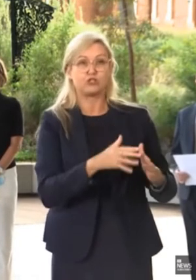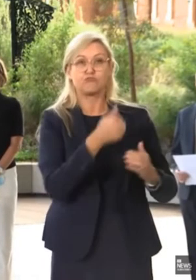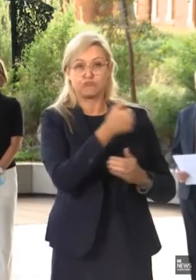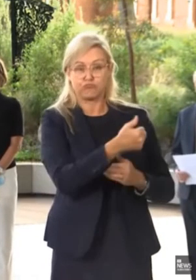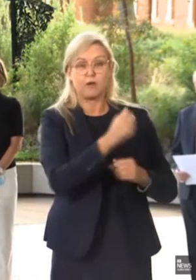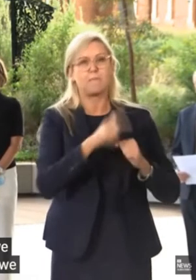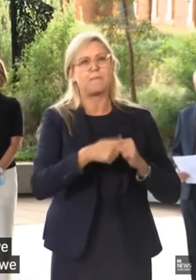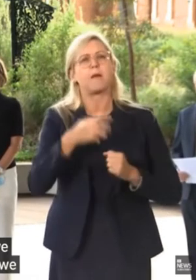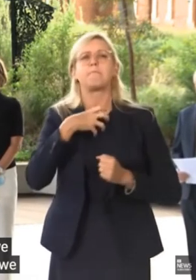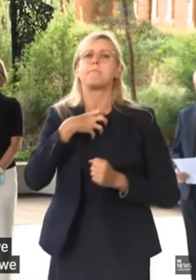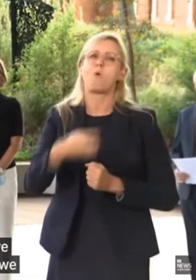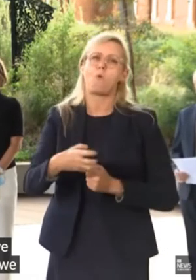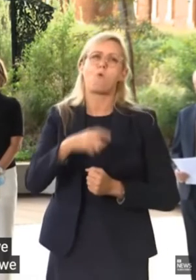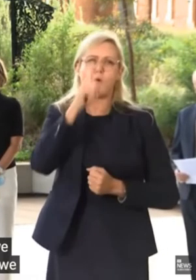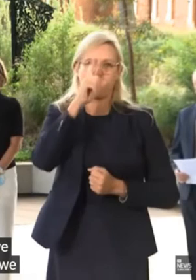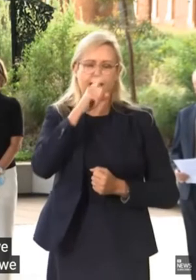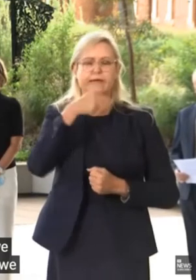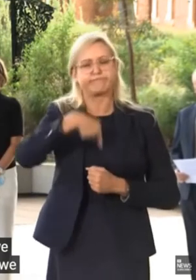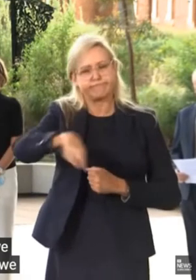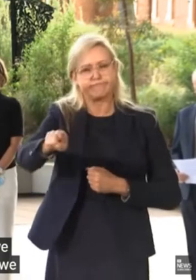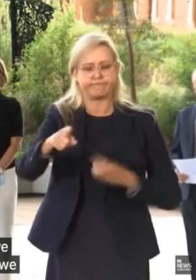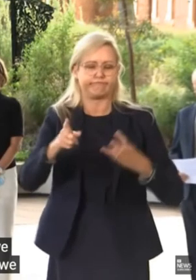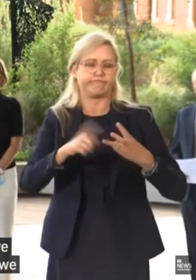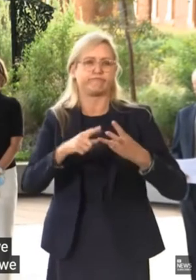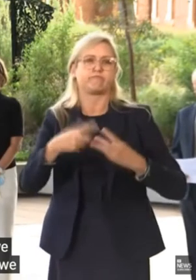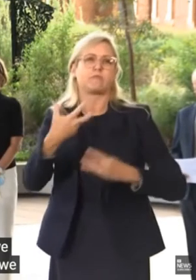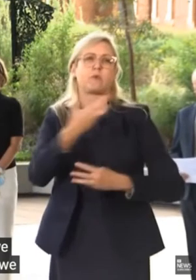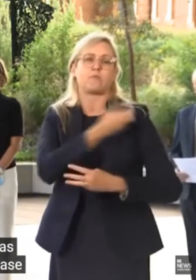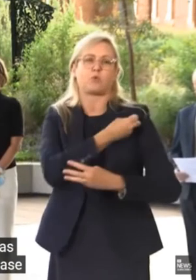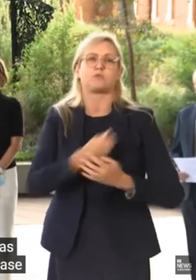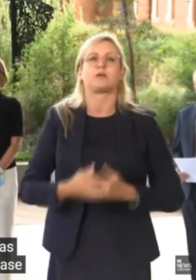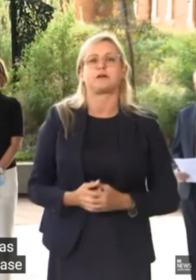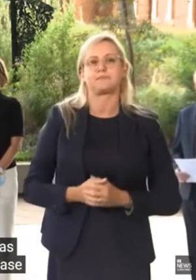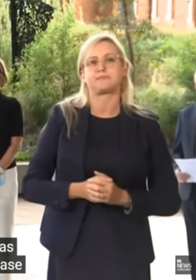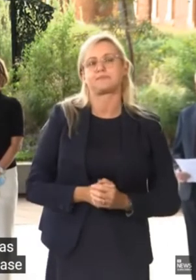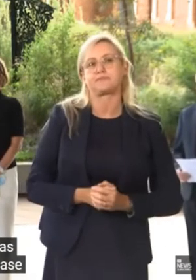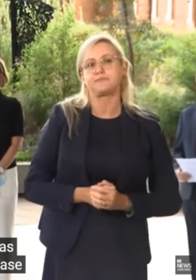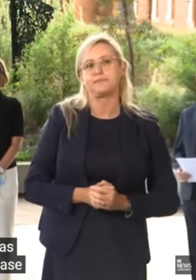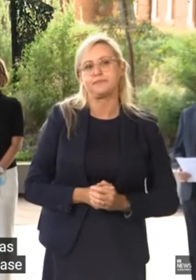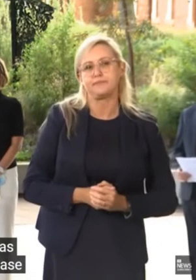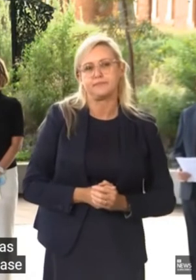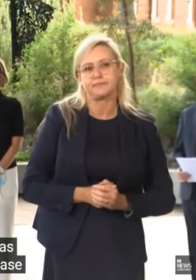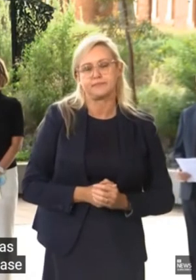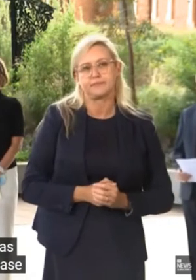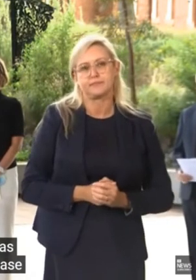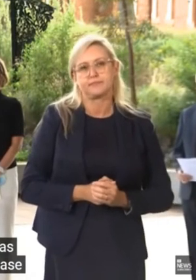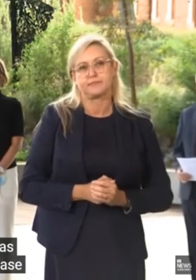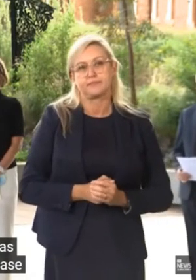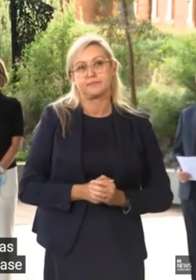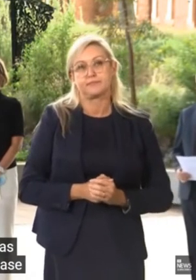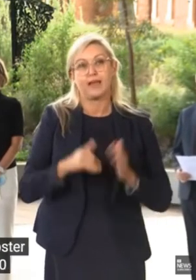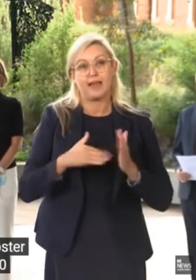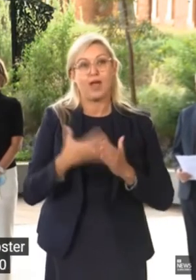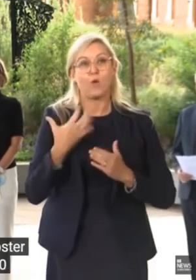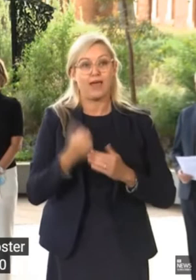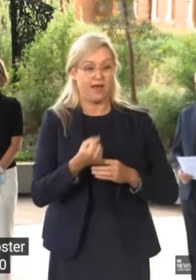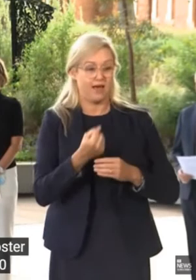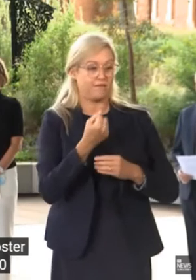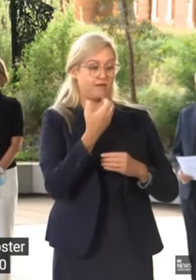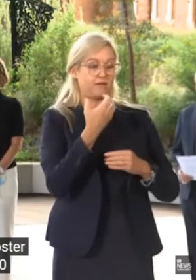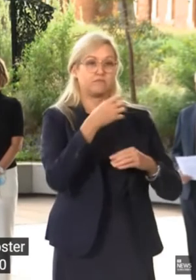that effort as we move through this next phase. Obviously, as you know, those booster shots are available in our 40